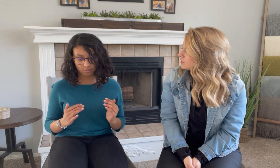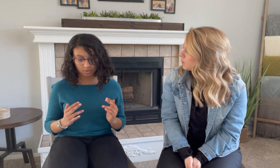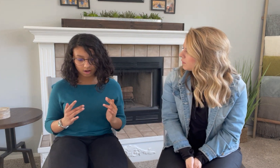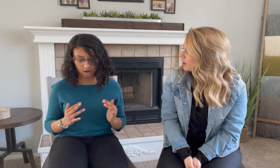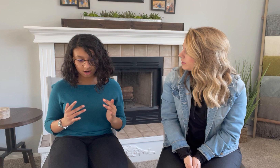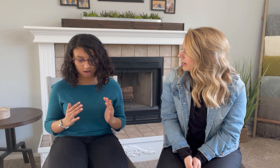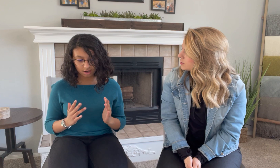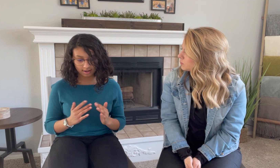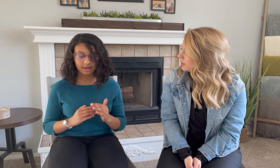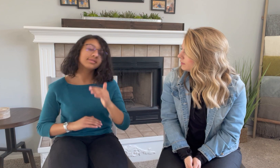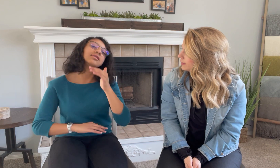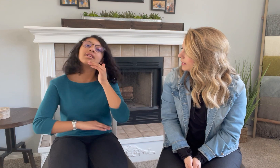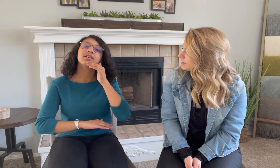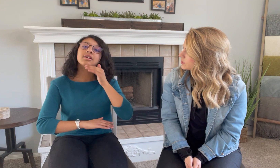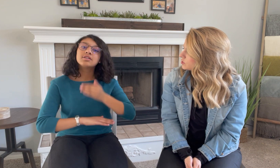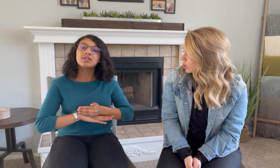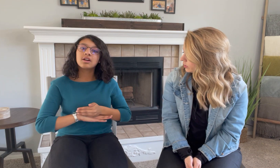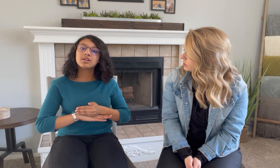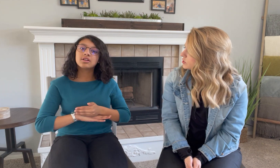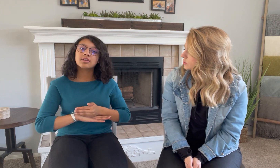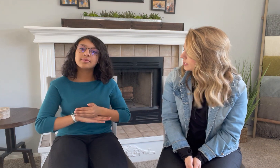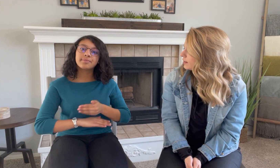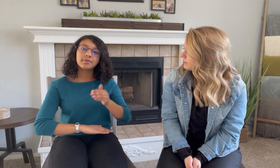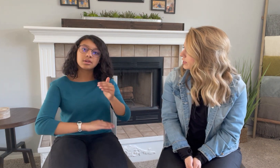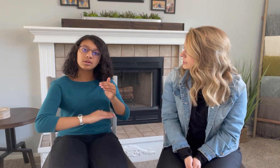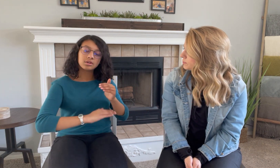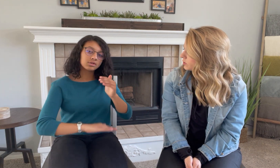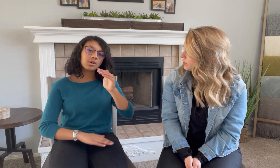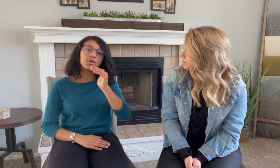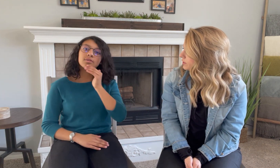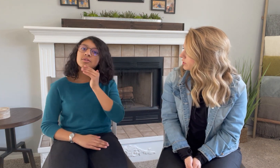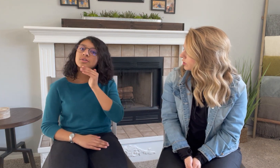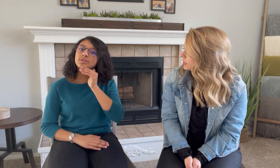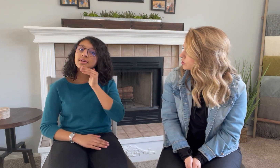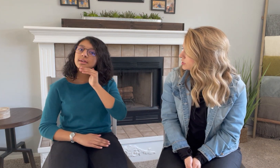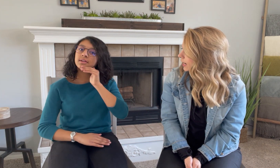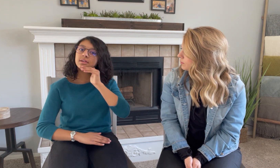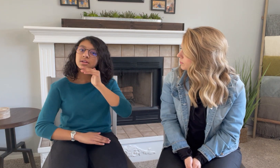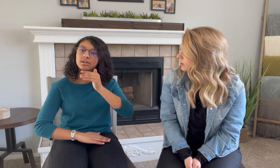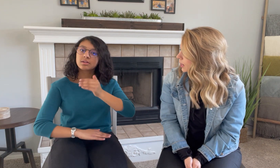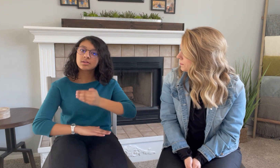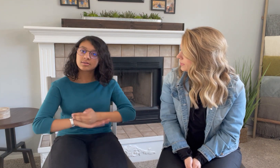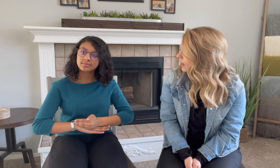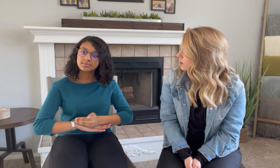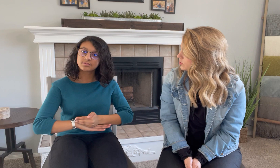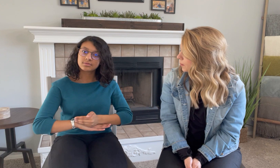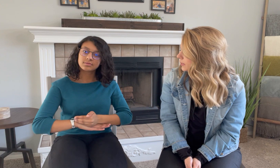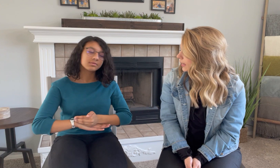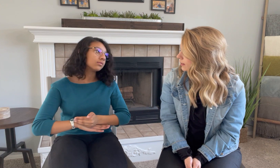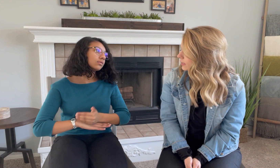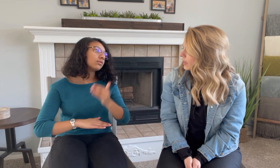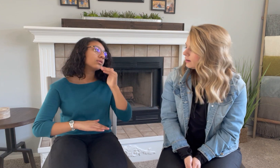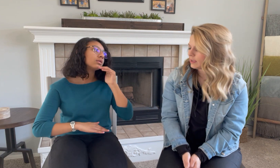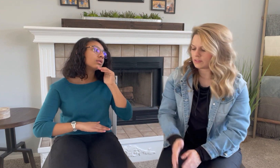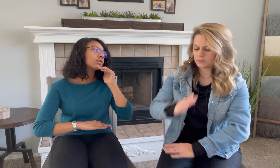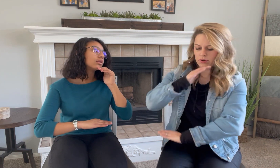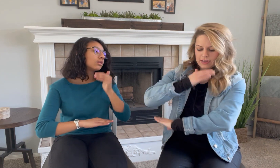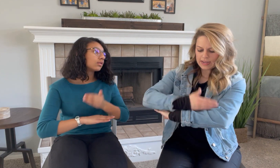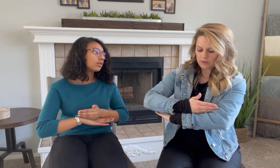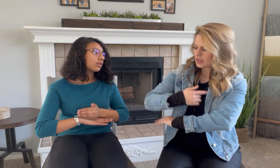So our next one is daughter. So sign very similar. You're gonna just kind of cup that dominant hand again and then bring it down, and